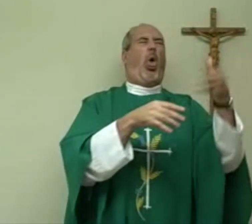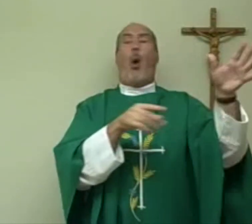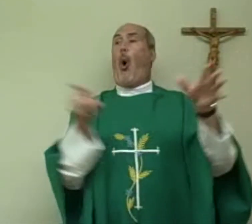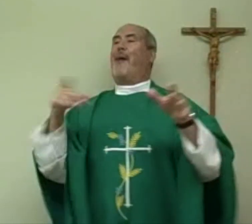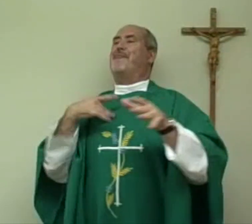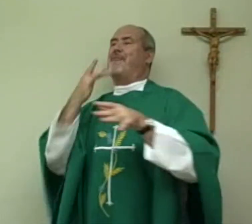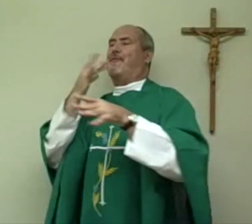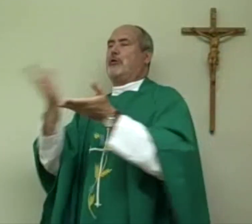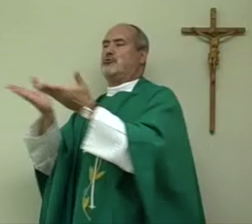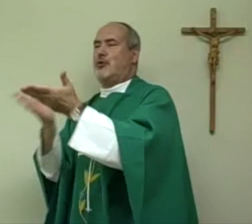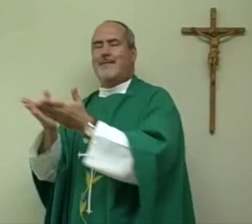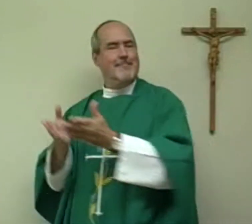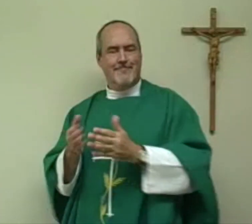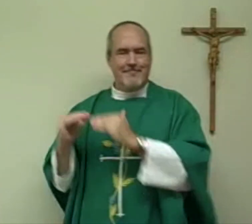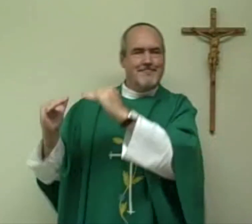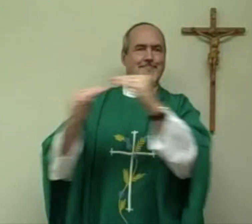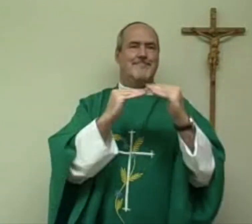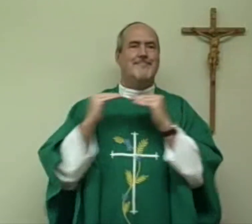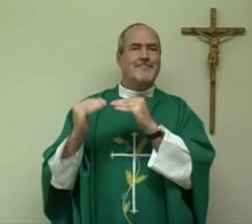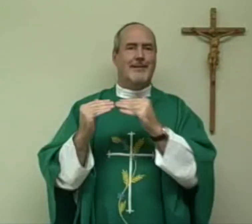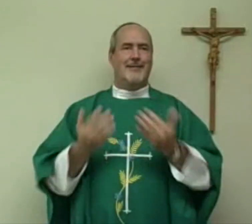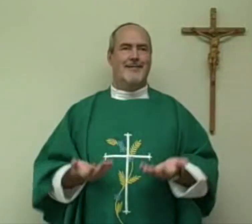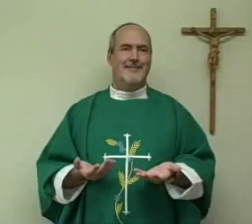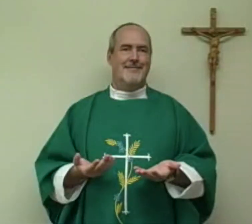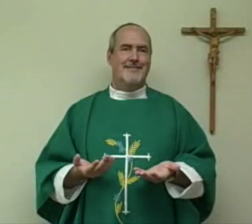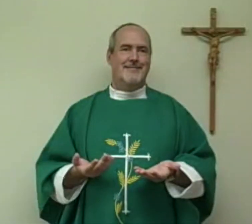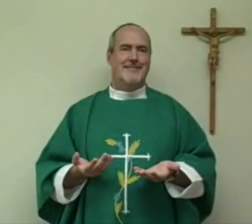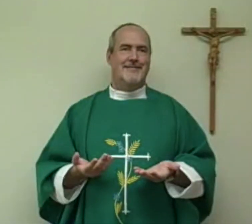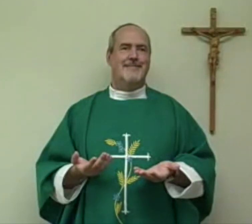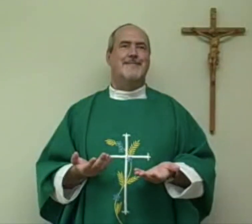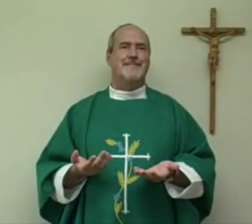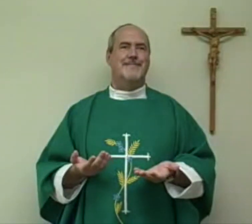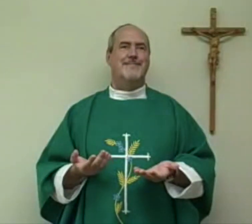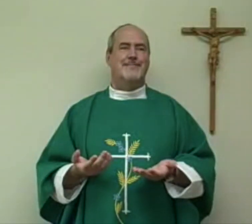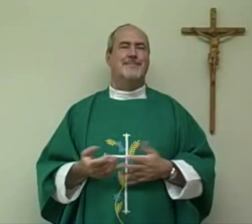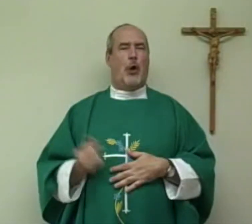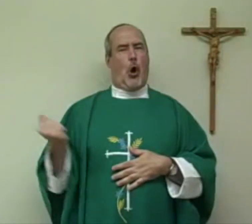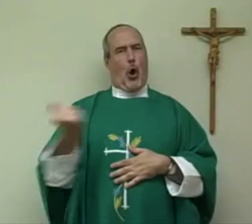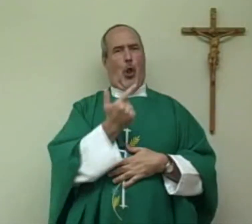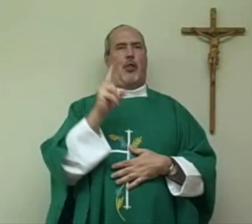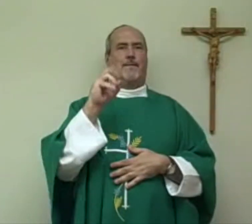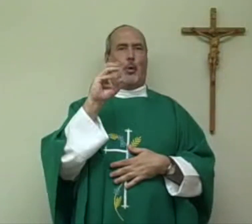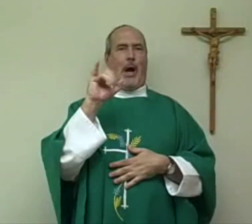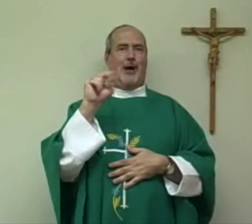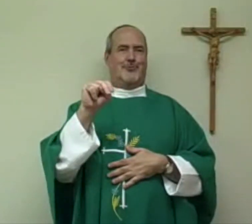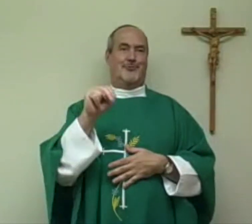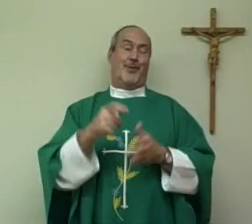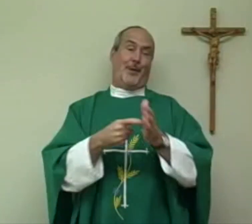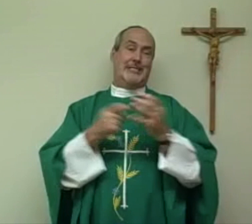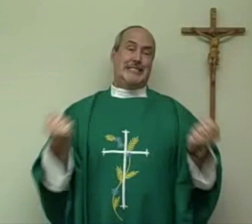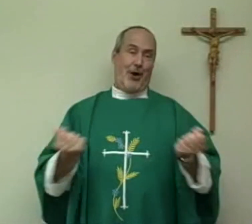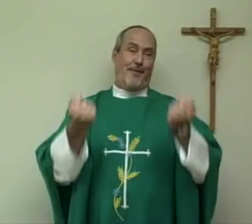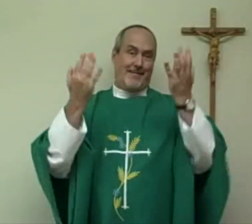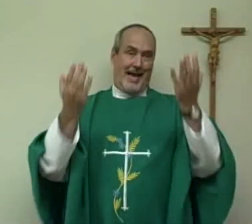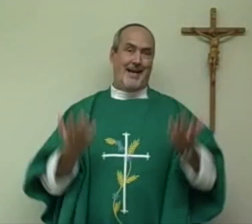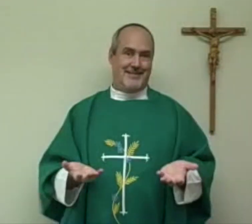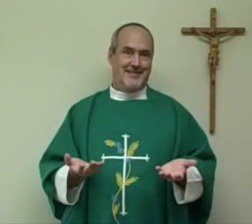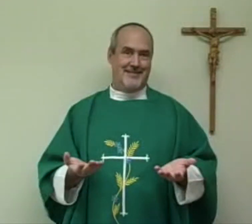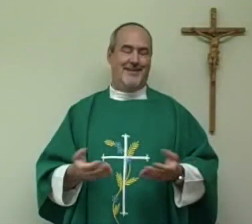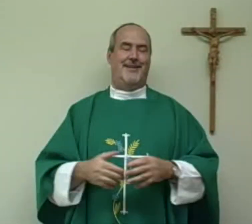not show favoritism to certain groups. They have to treat everyone equally. So all vocations